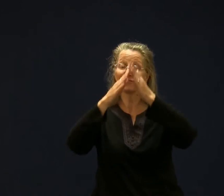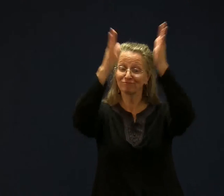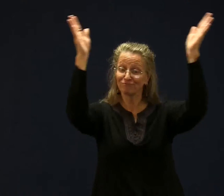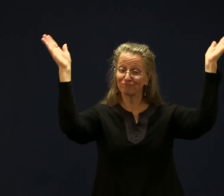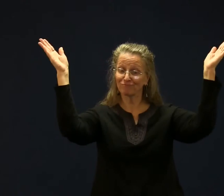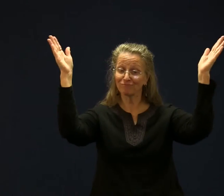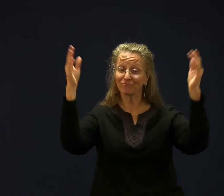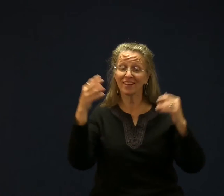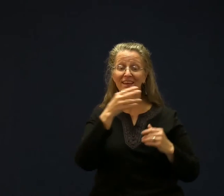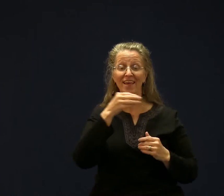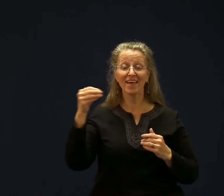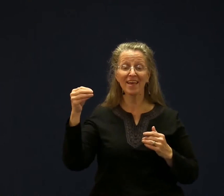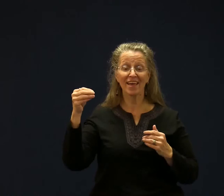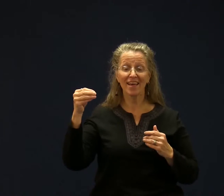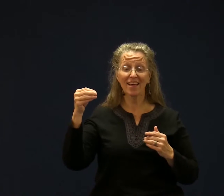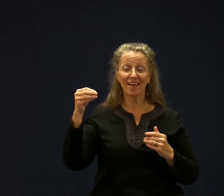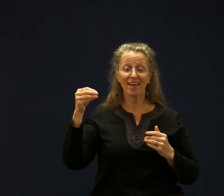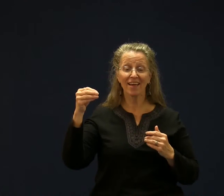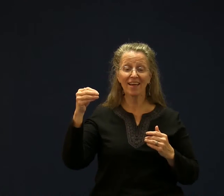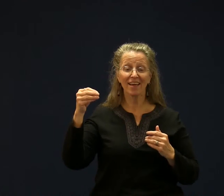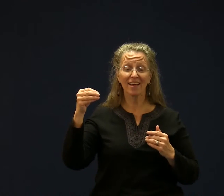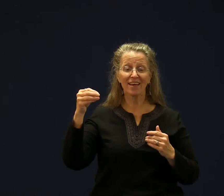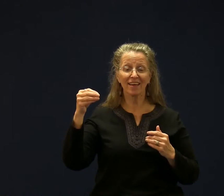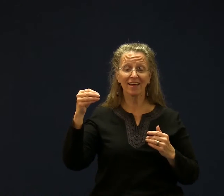funding options, networking,